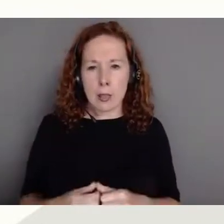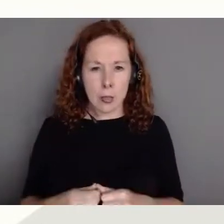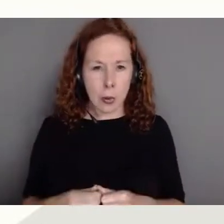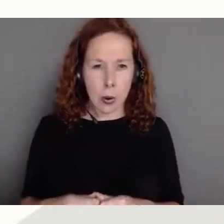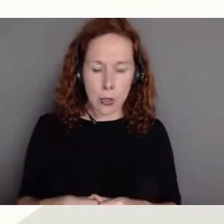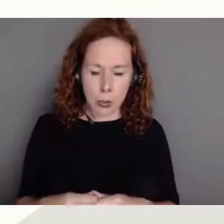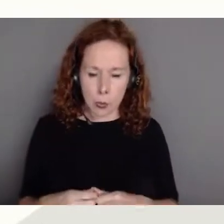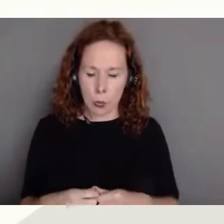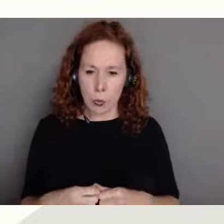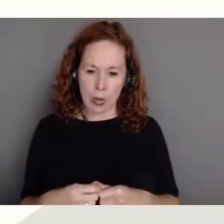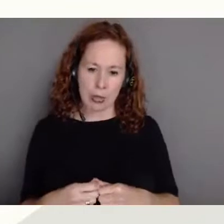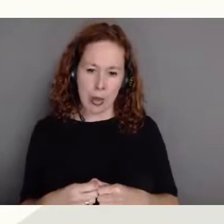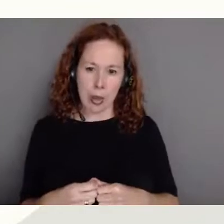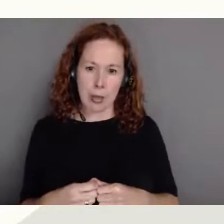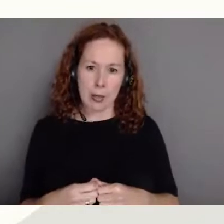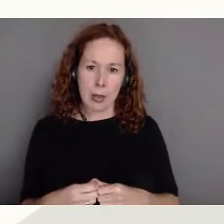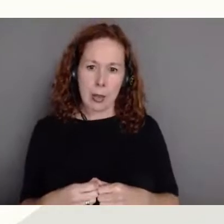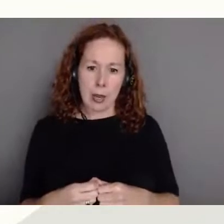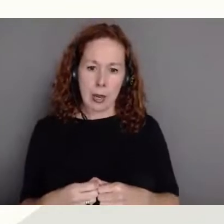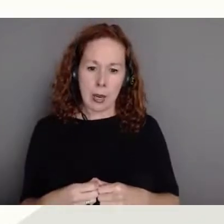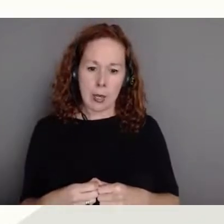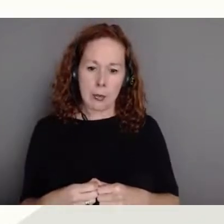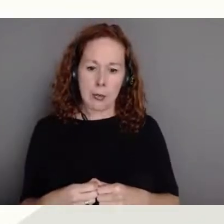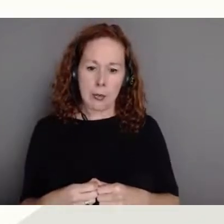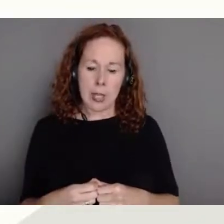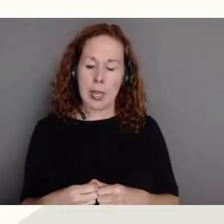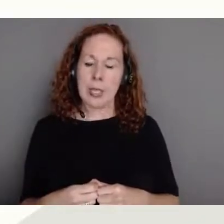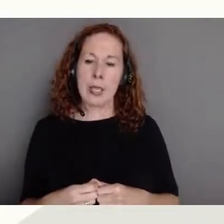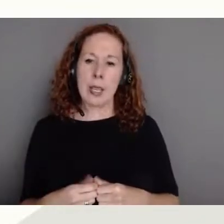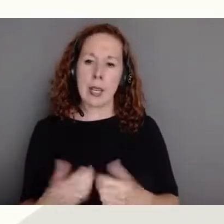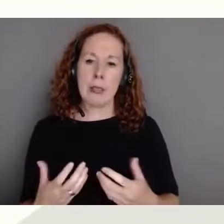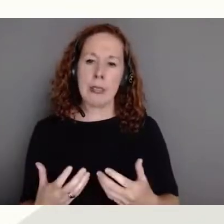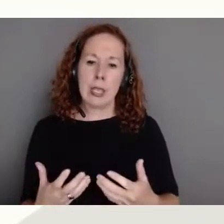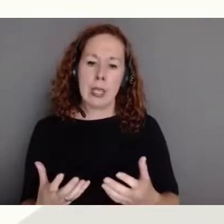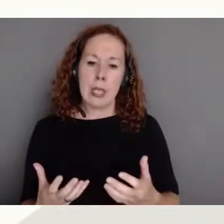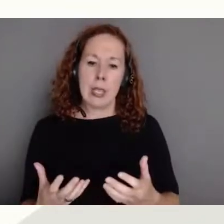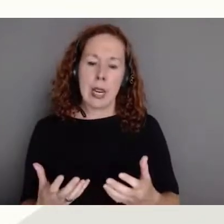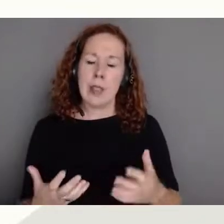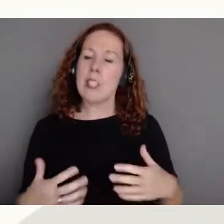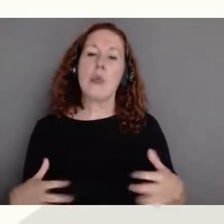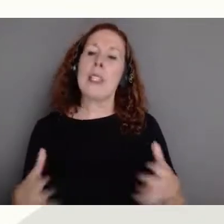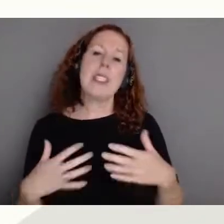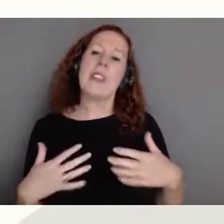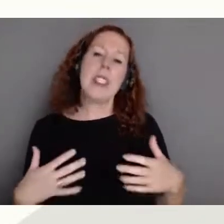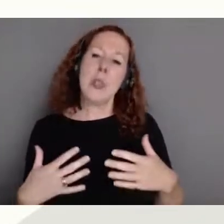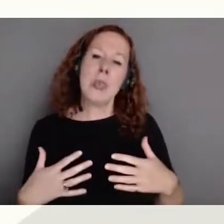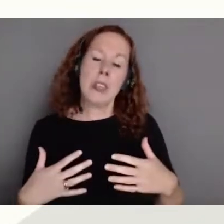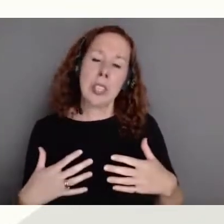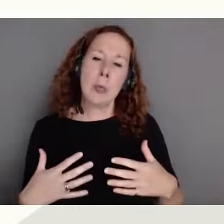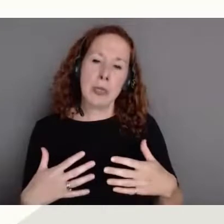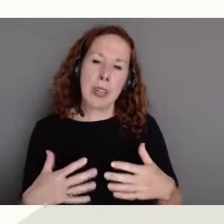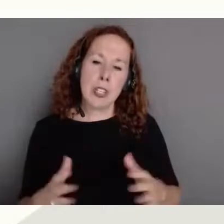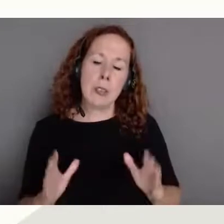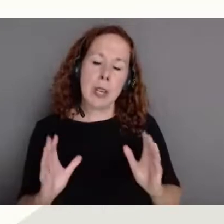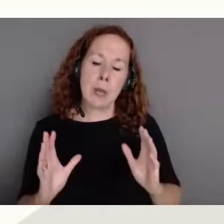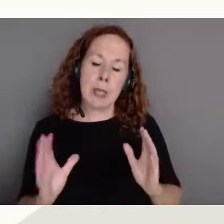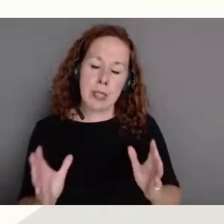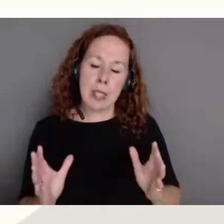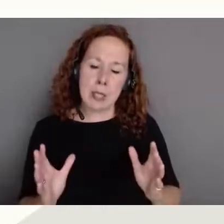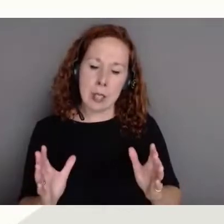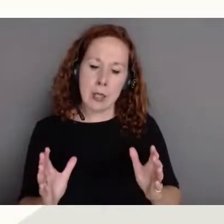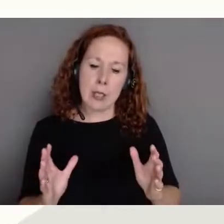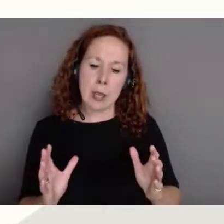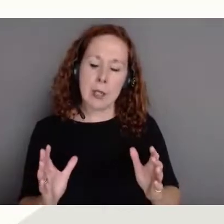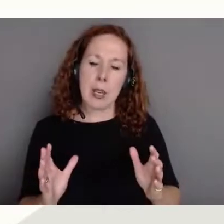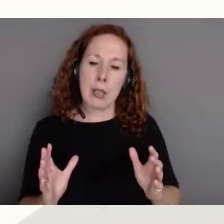it has also with that the idea of, and this is relatively new in our profession, and I'm